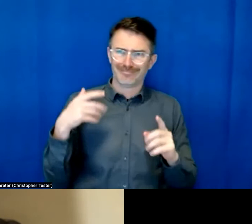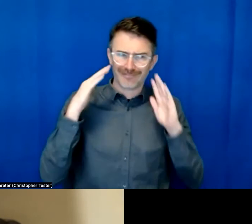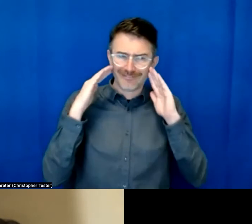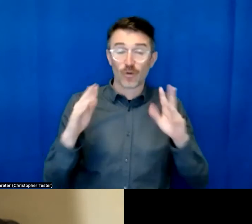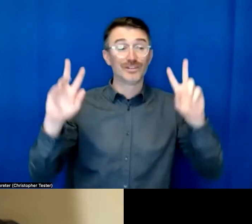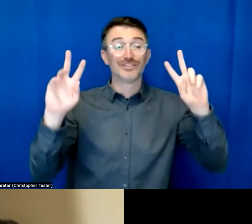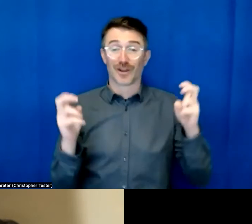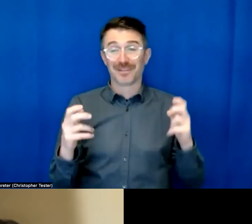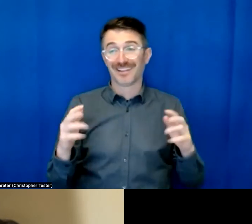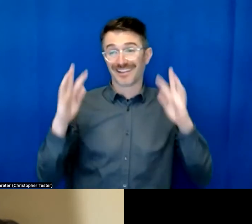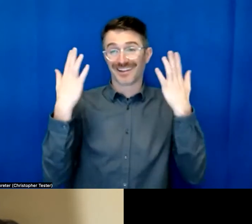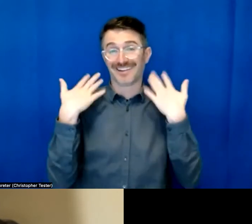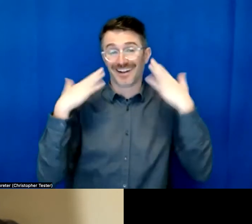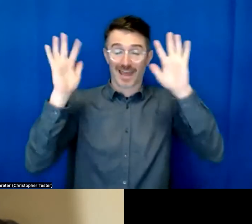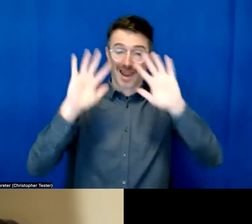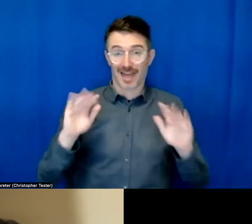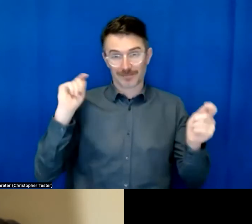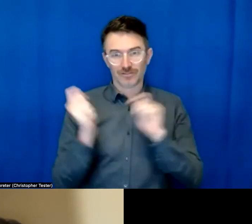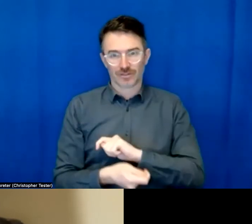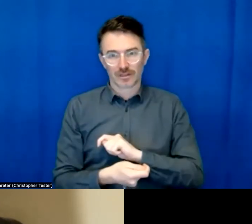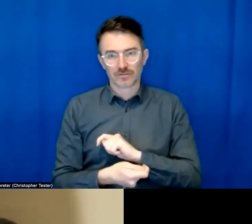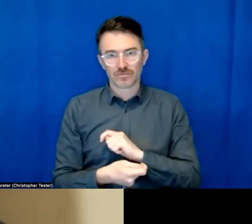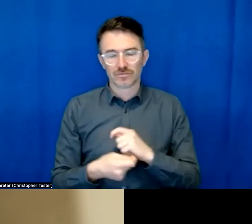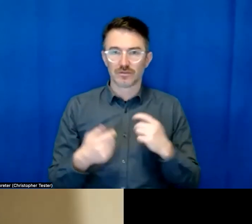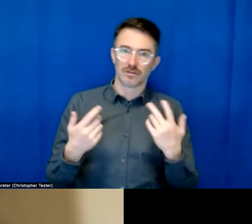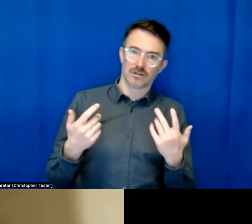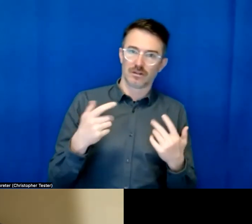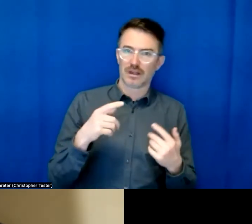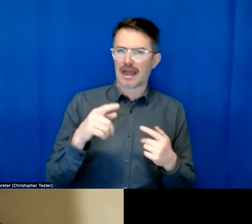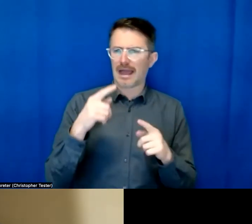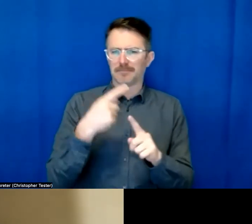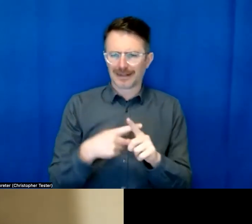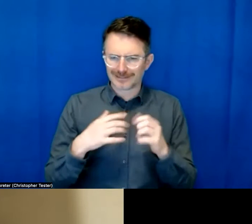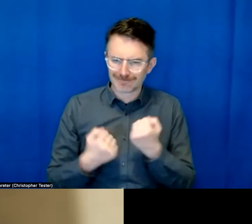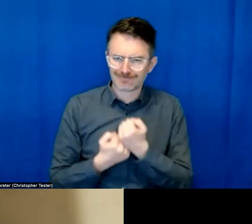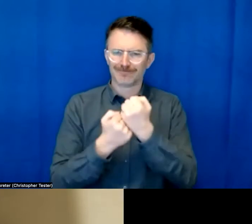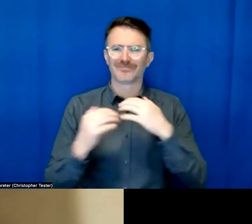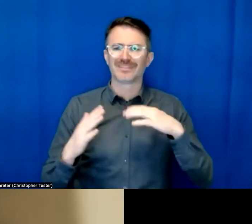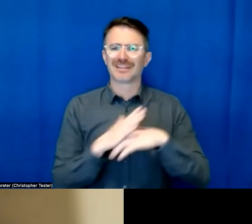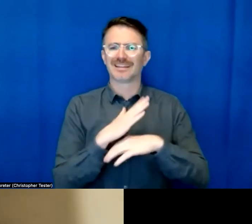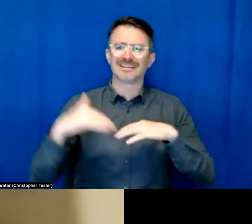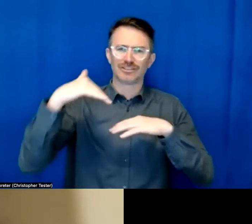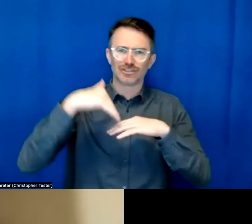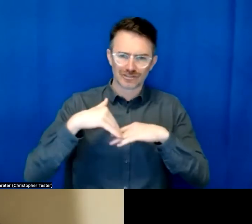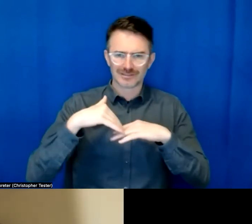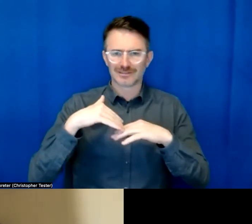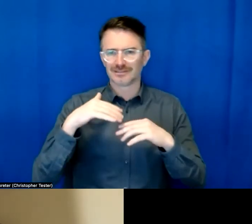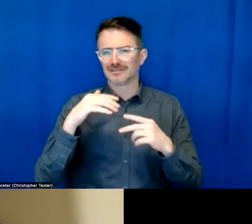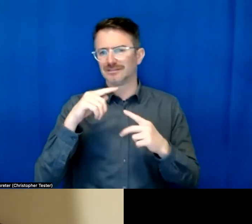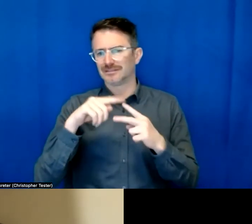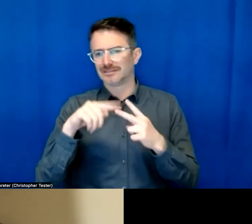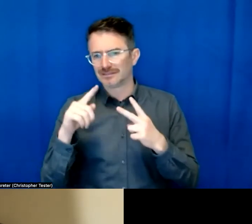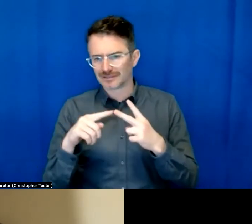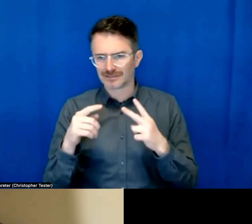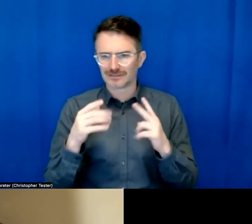and indigeneity issue at grassroots level since 2017. Pratima will share with